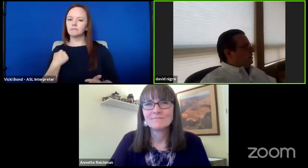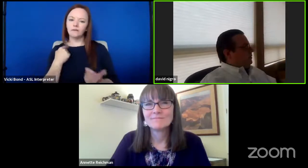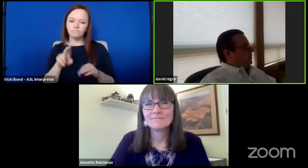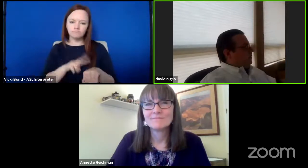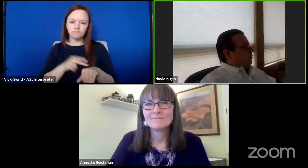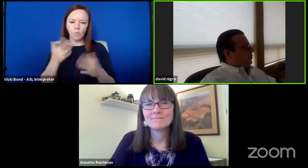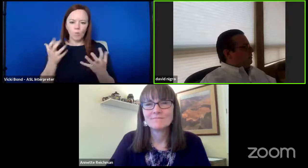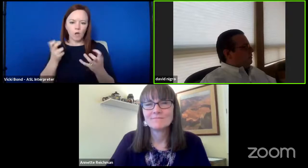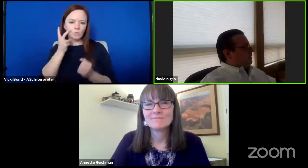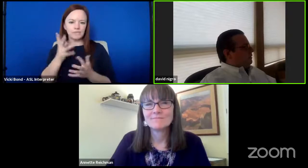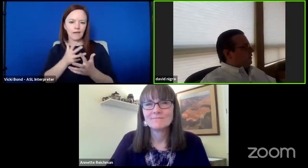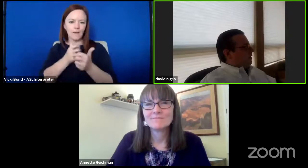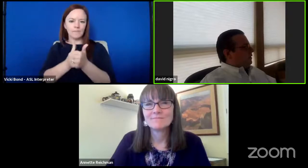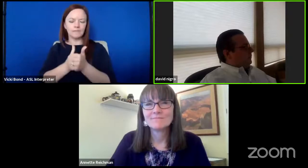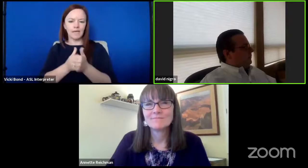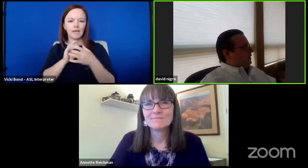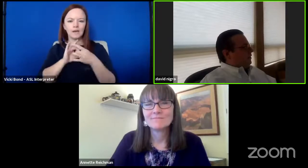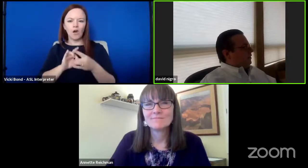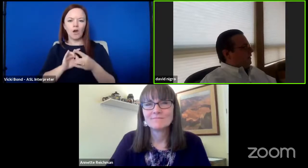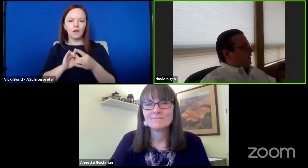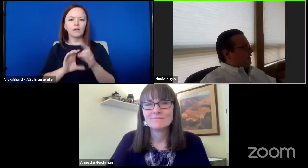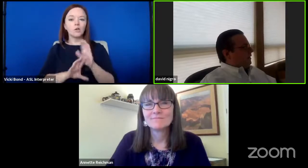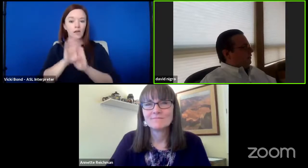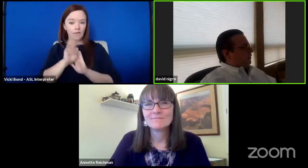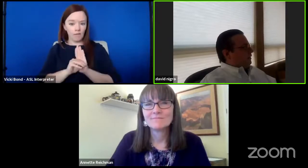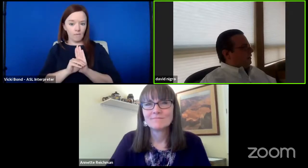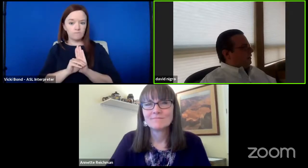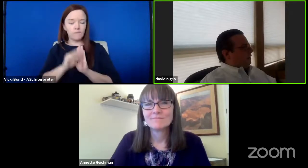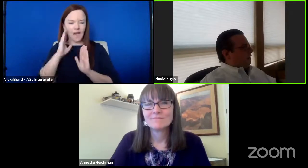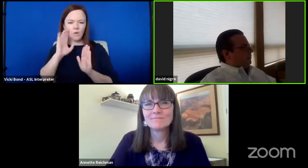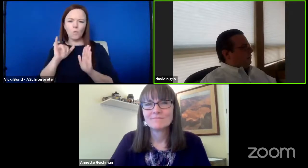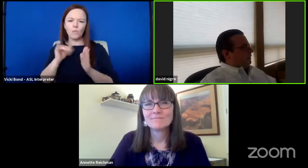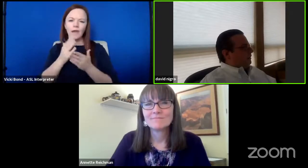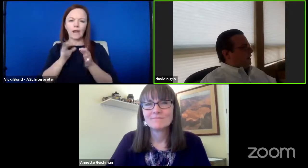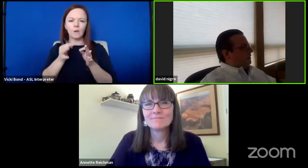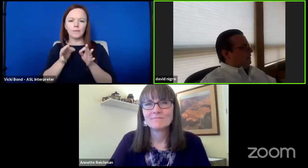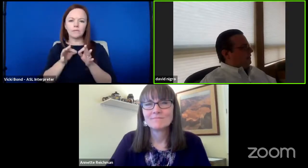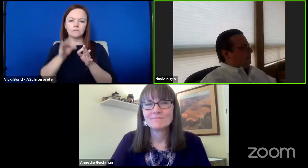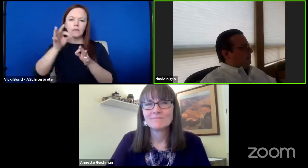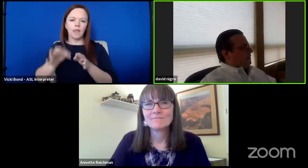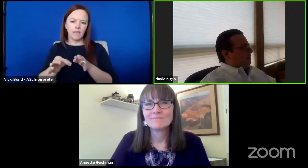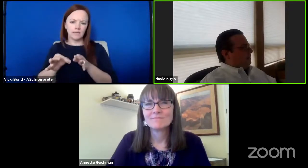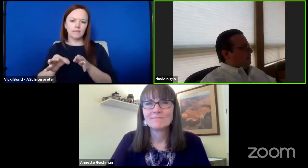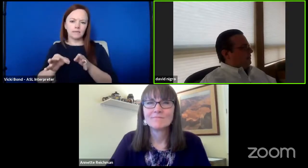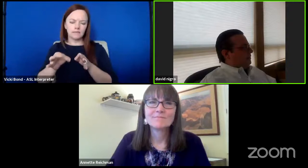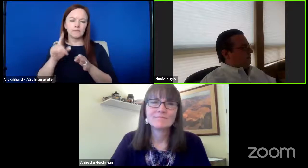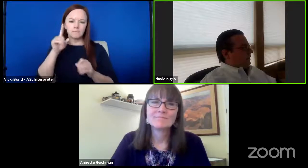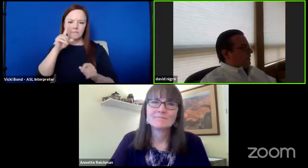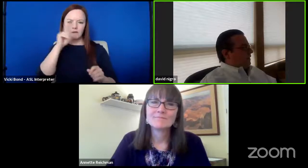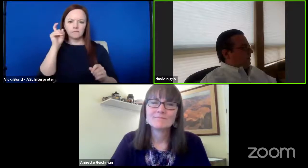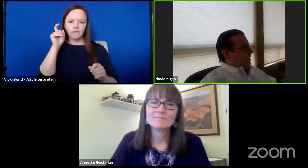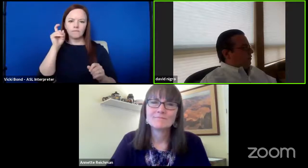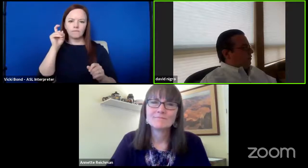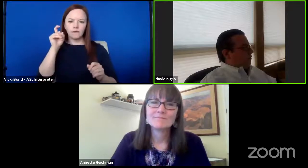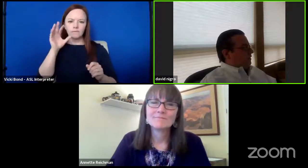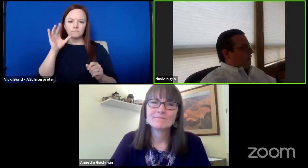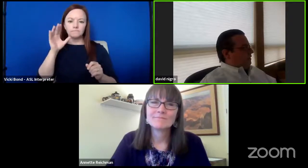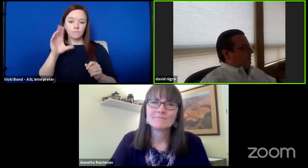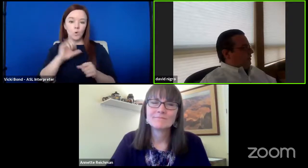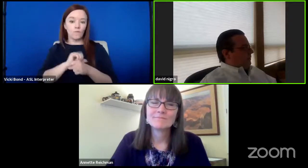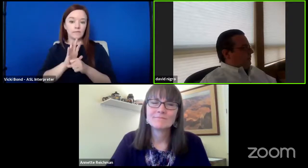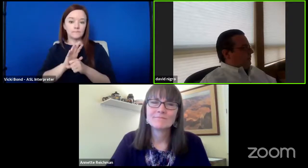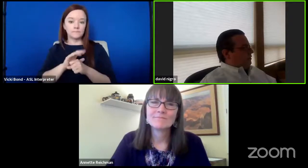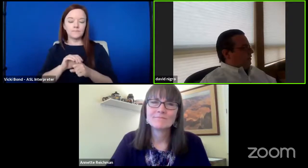some update on the Braille curriculum. I know that got a little bit delayed because of